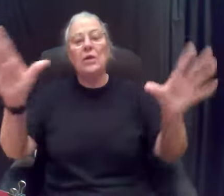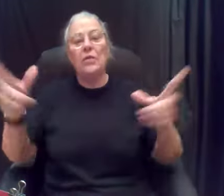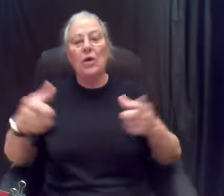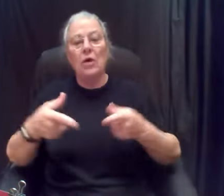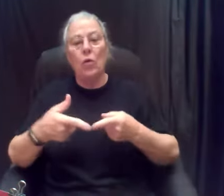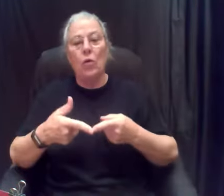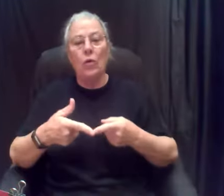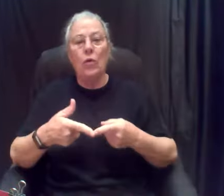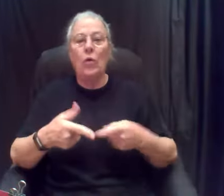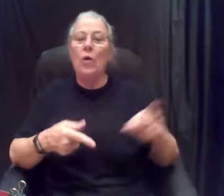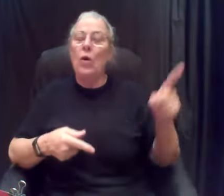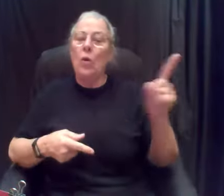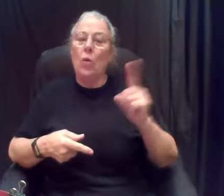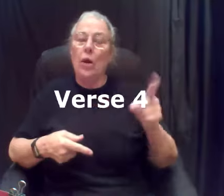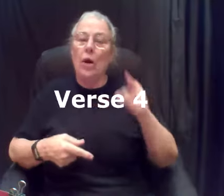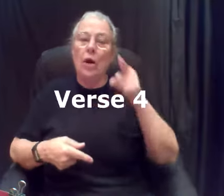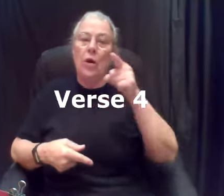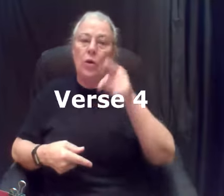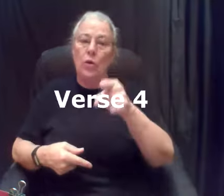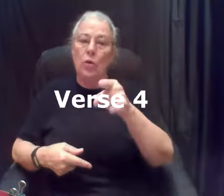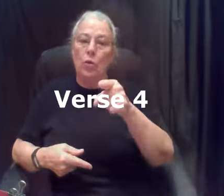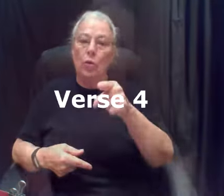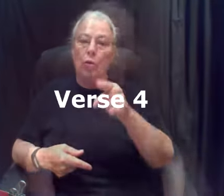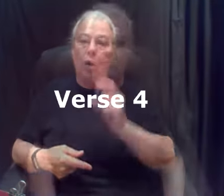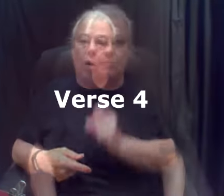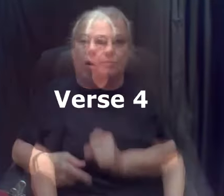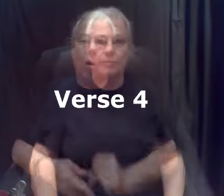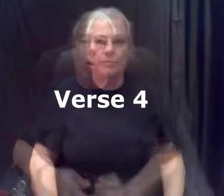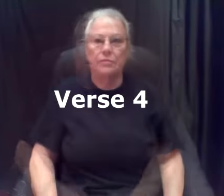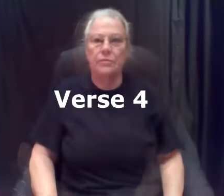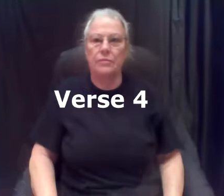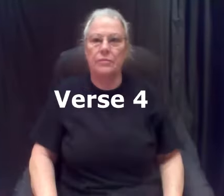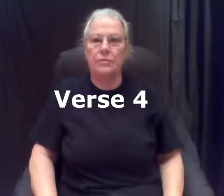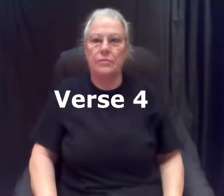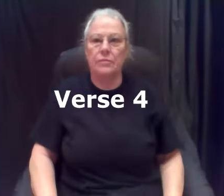the corner where you are.